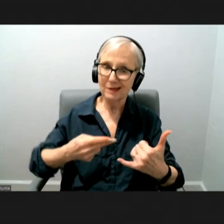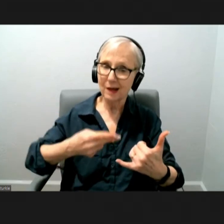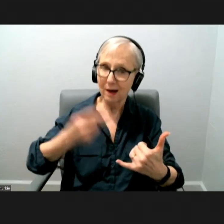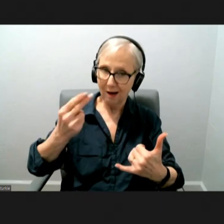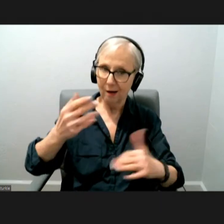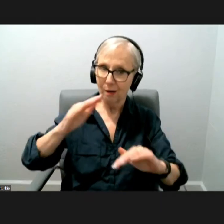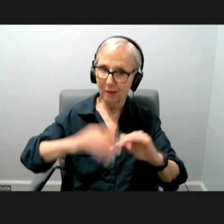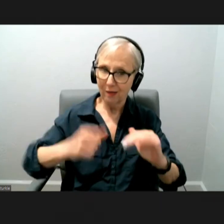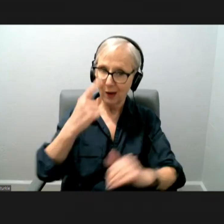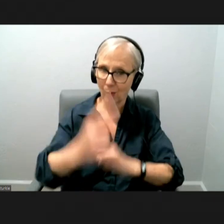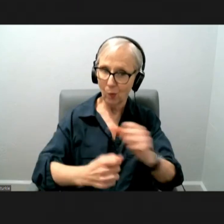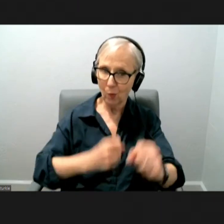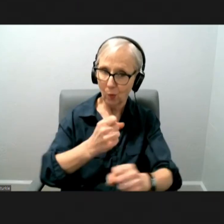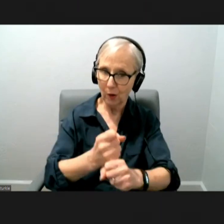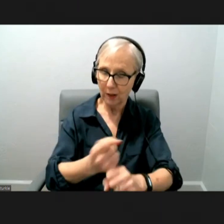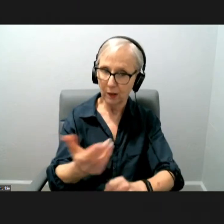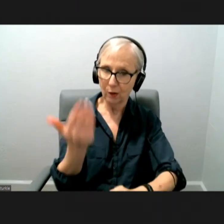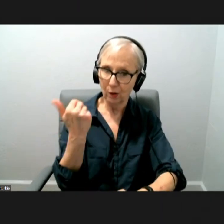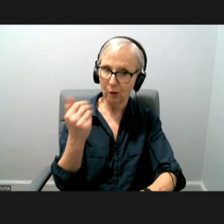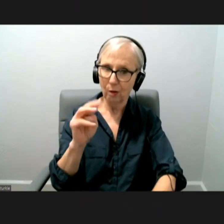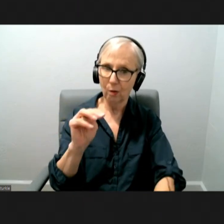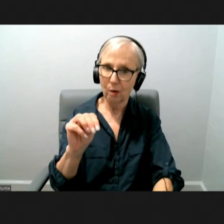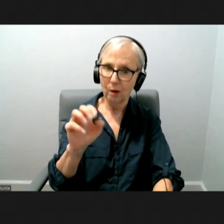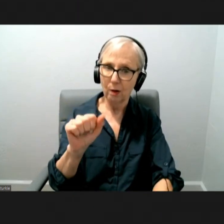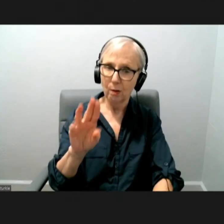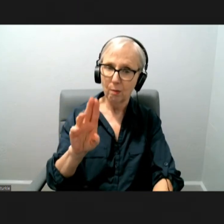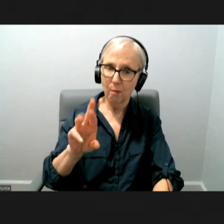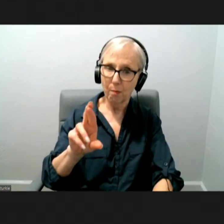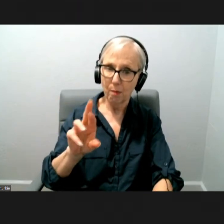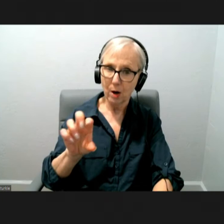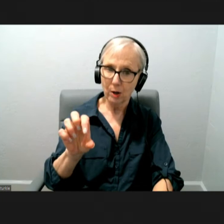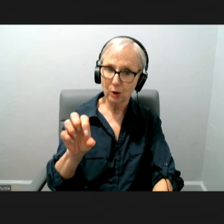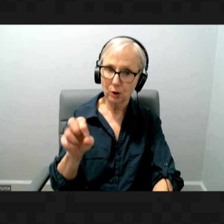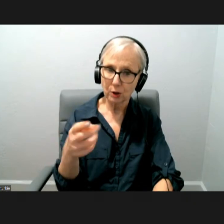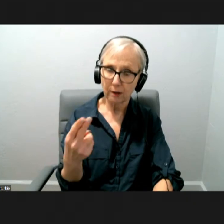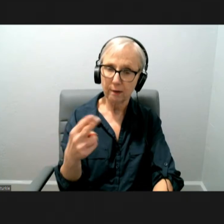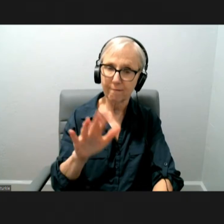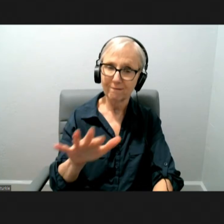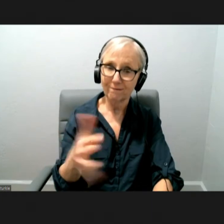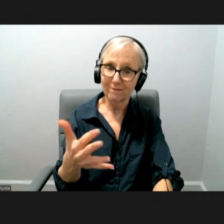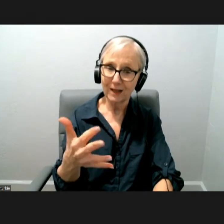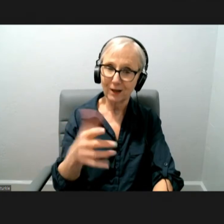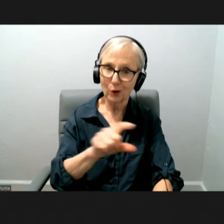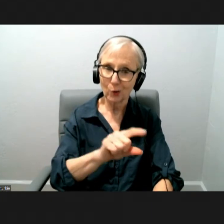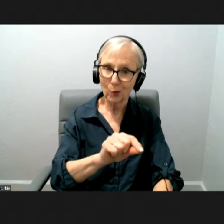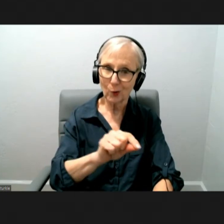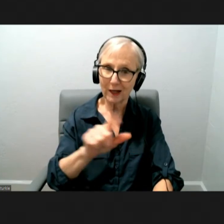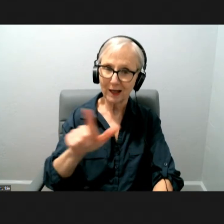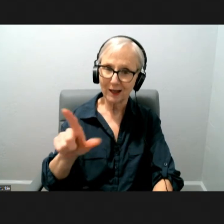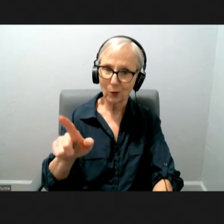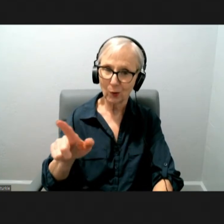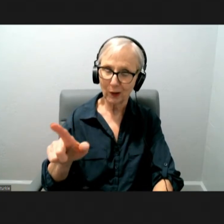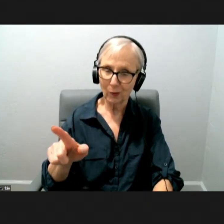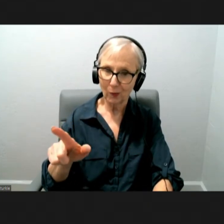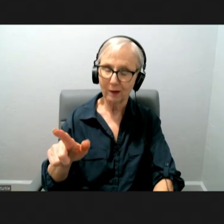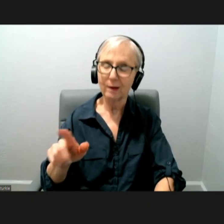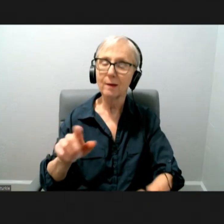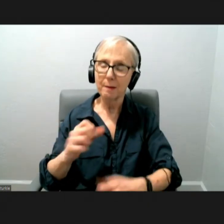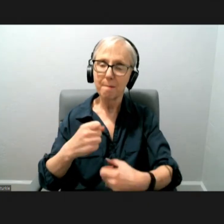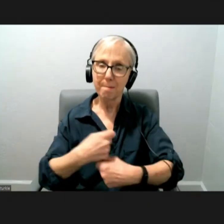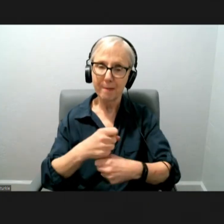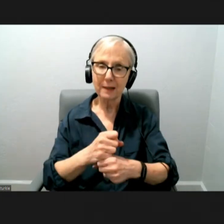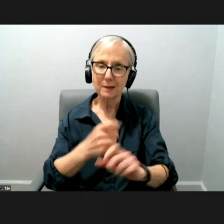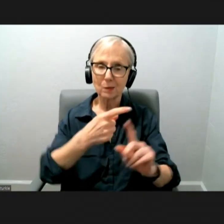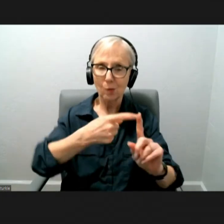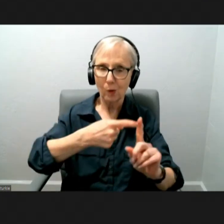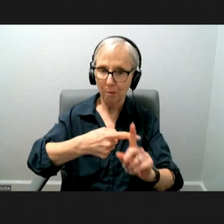it was a year ago, March 5th, 2021. So I think that has us feeling more positive about the short term and